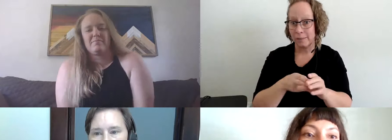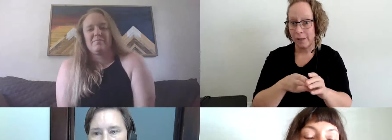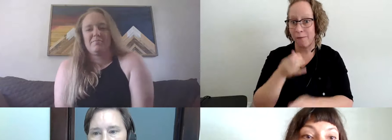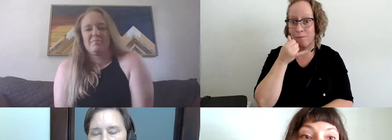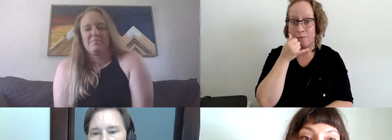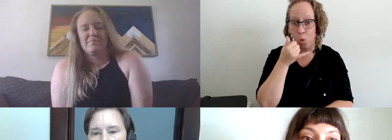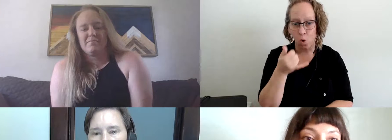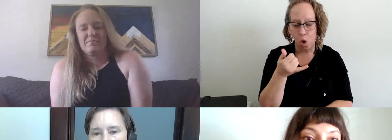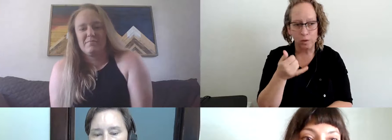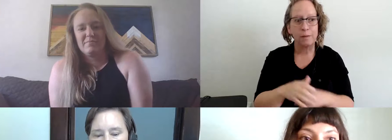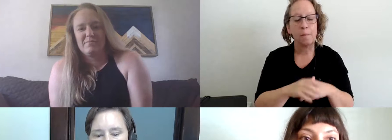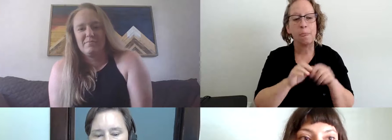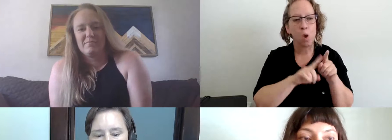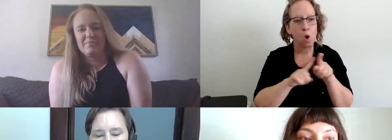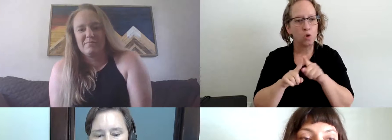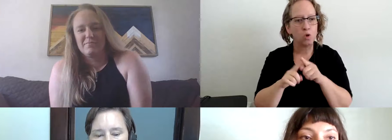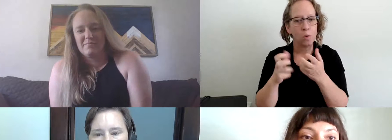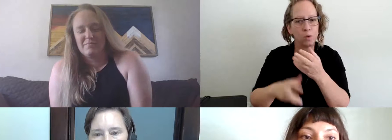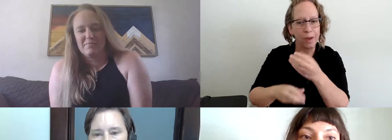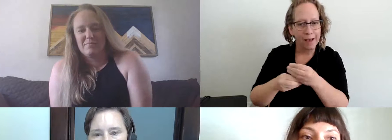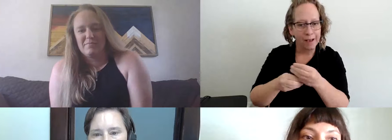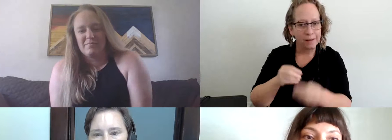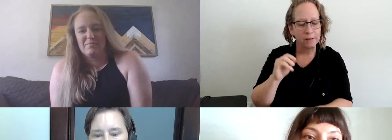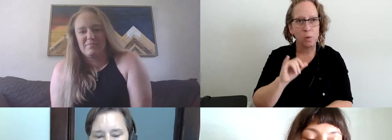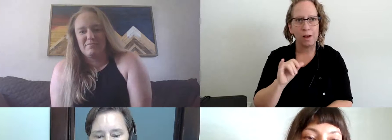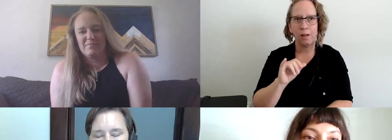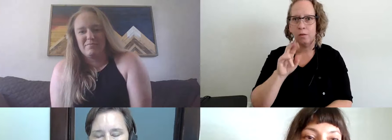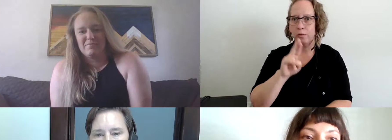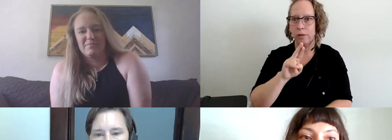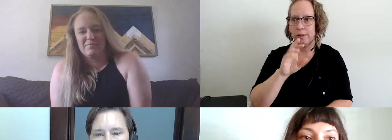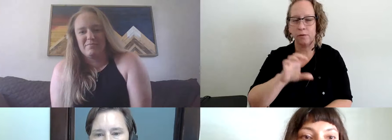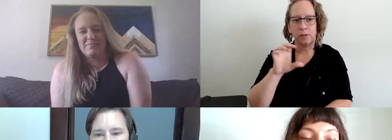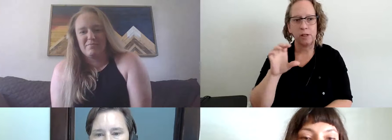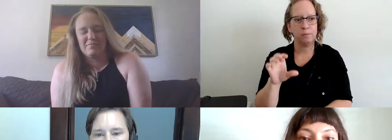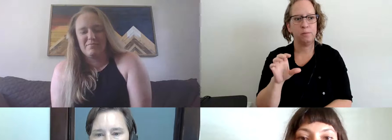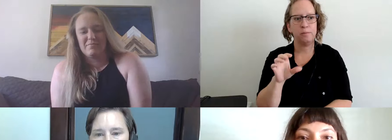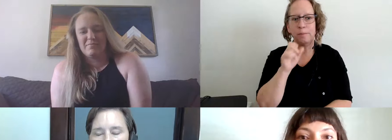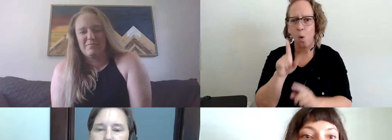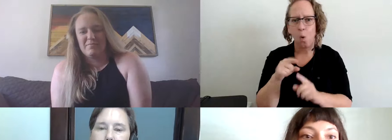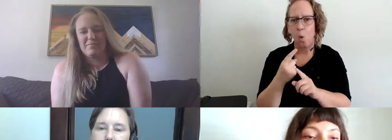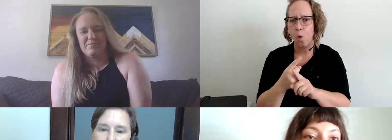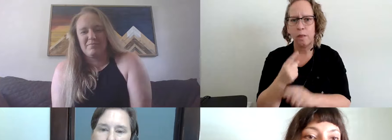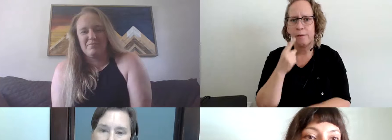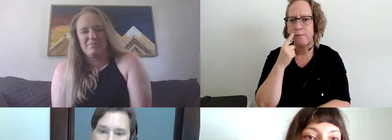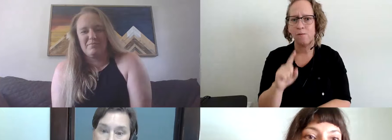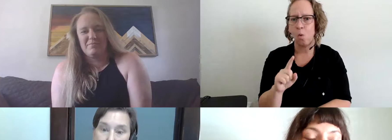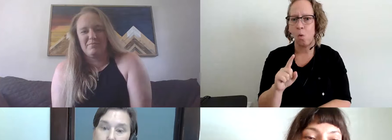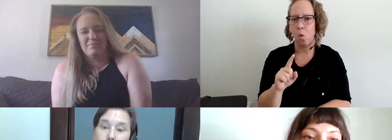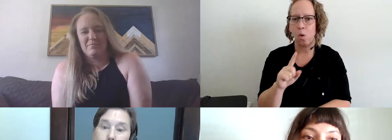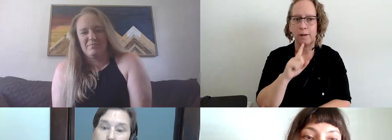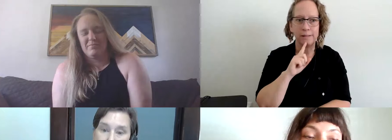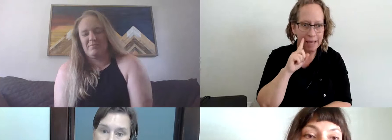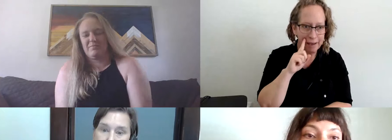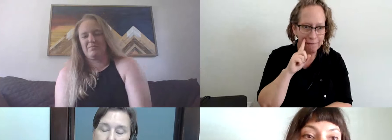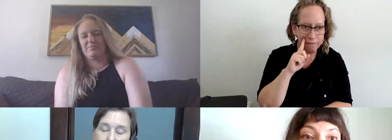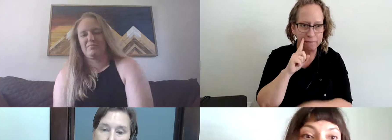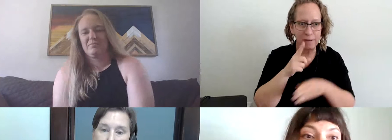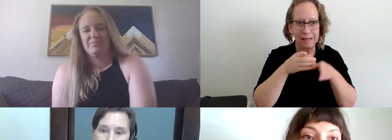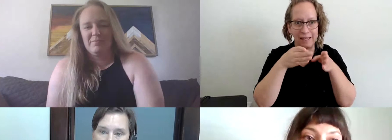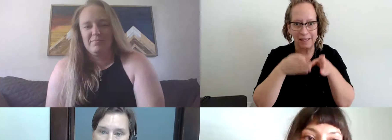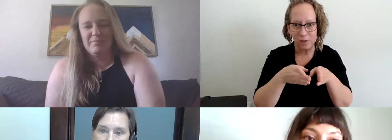calls. And the other thing I'd like to add is Relay conference captioning is not only for the deaf individuals